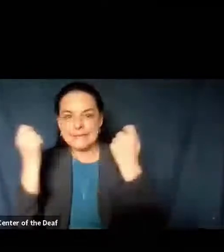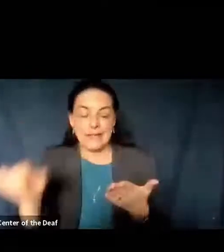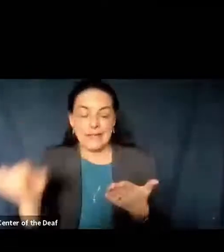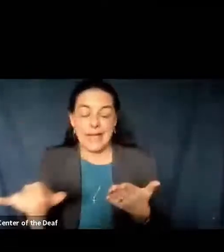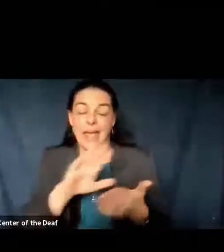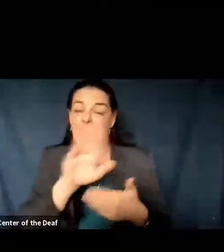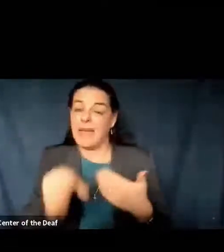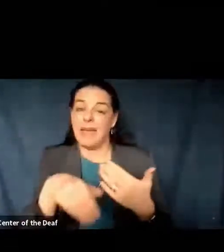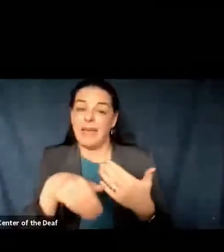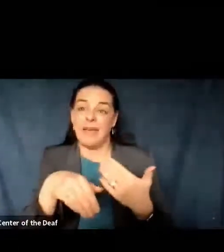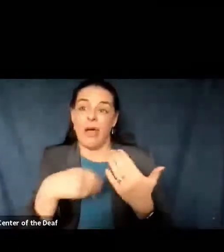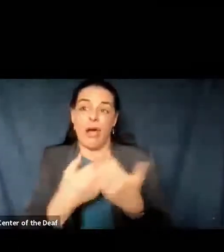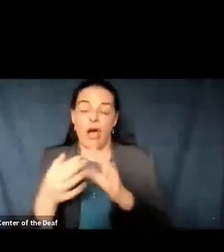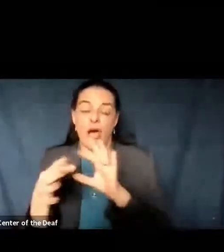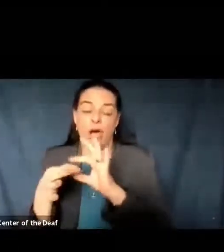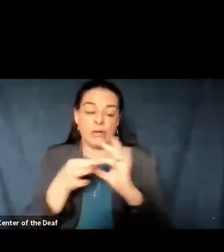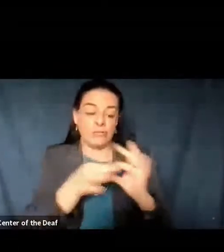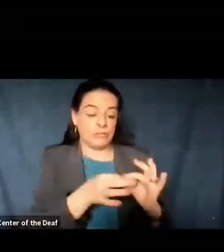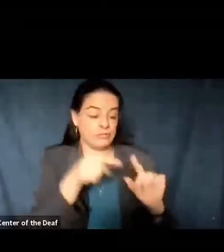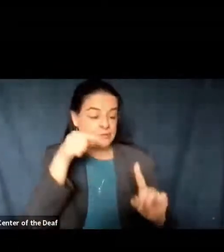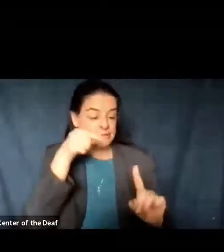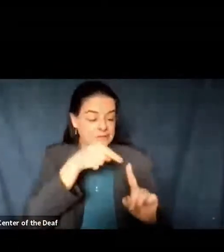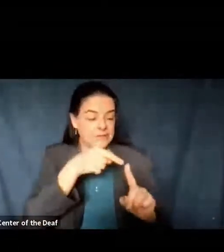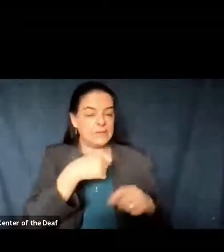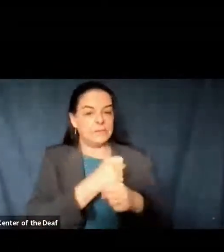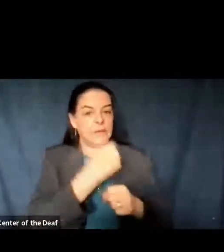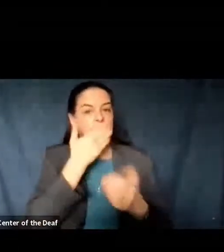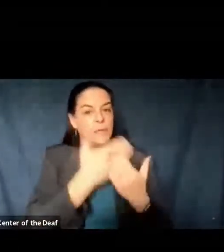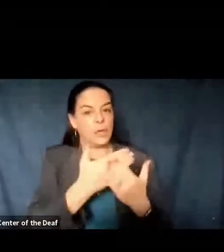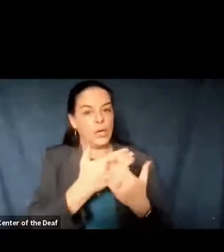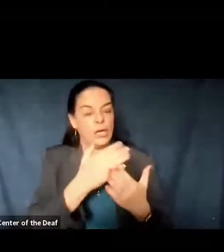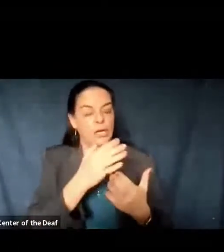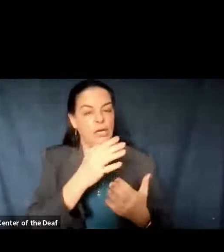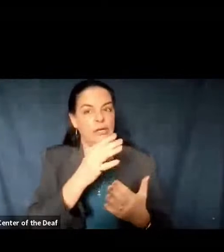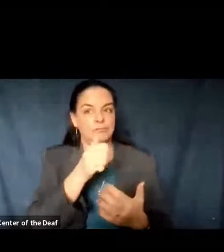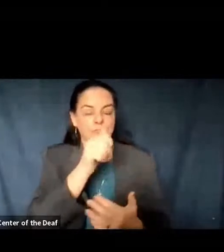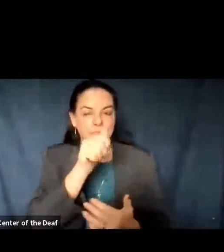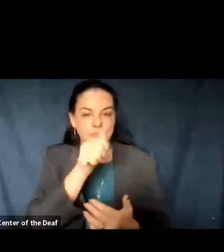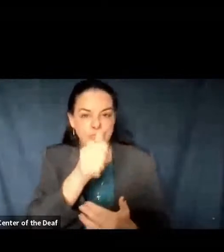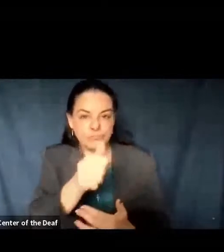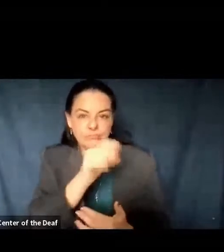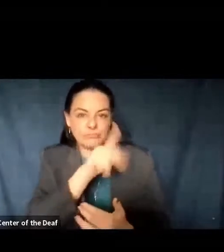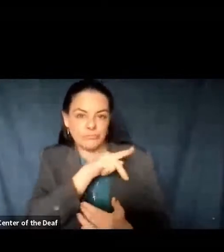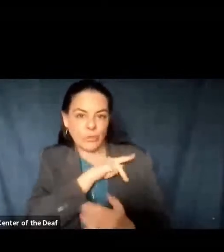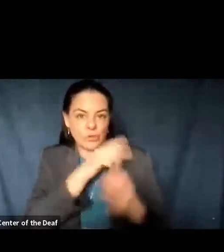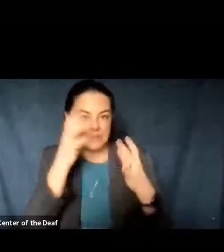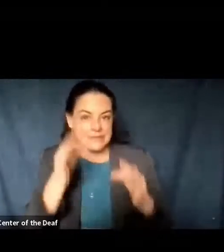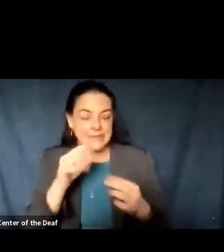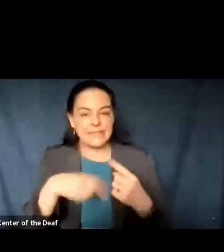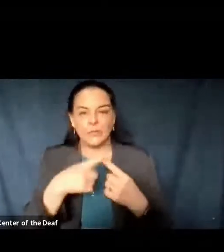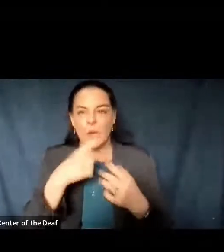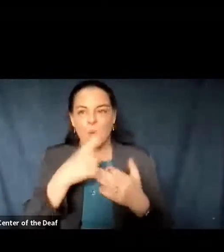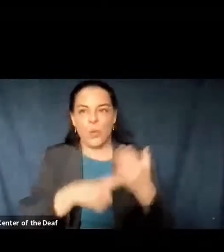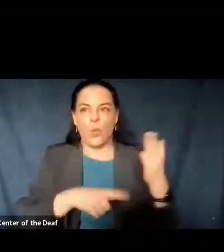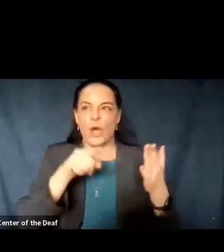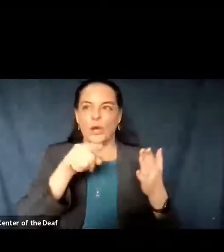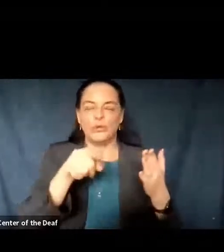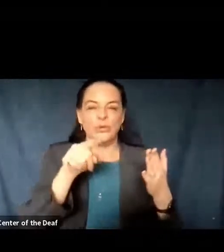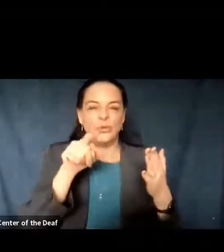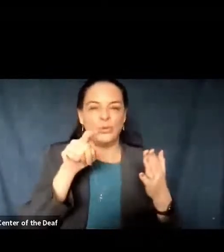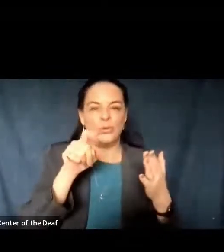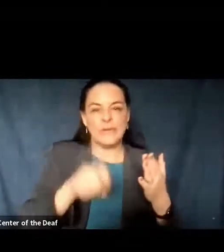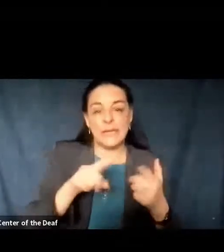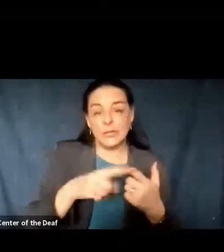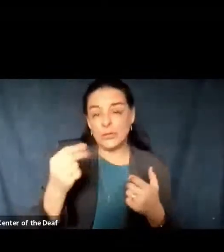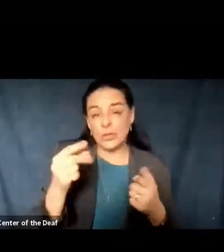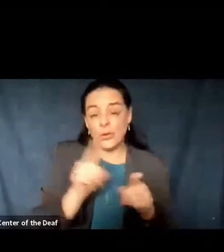again, it all goes back to please make good personal decisions about what your activities have to be as we continue to move